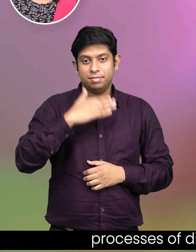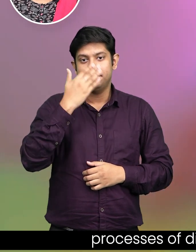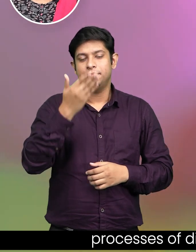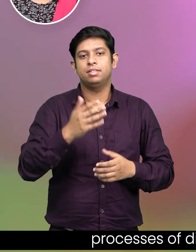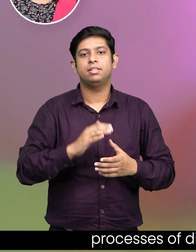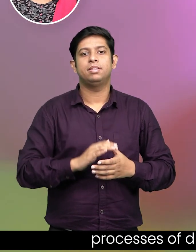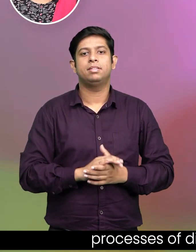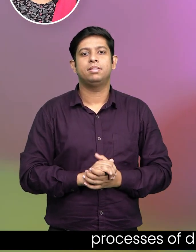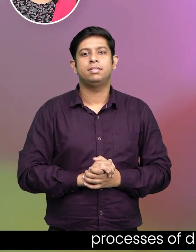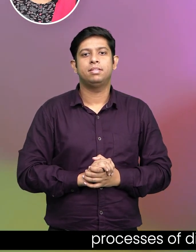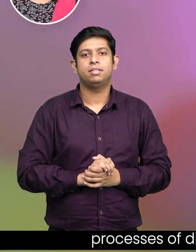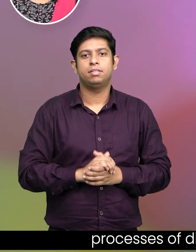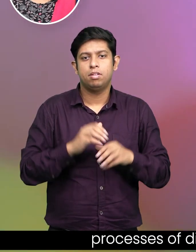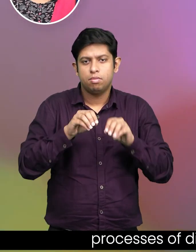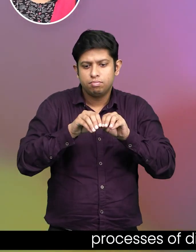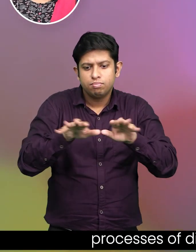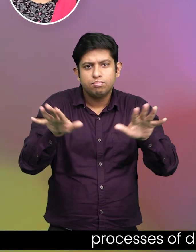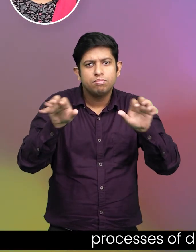respiration,